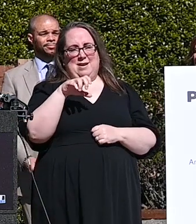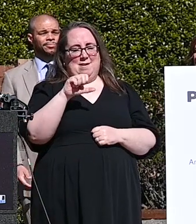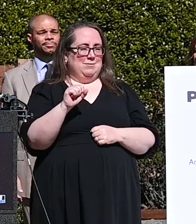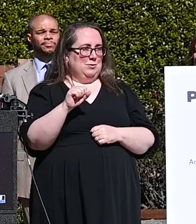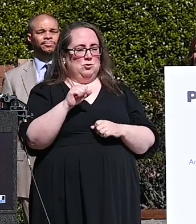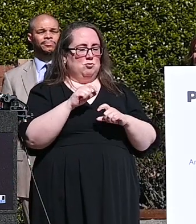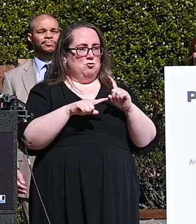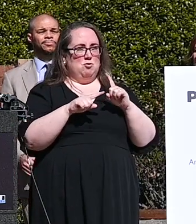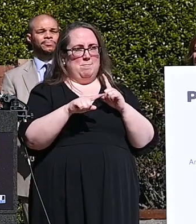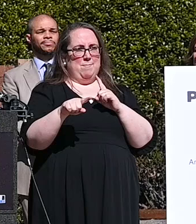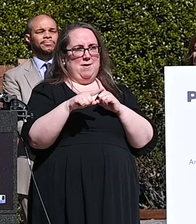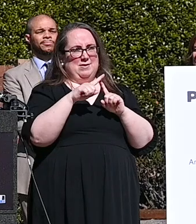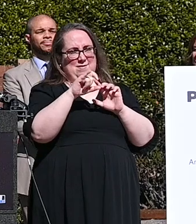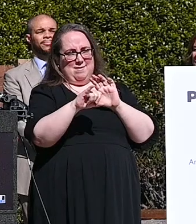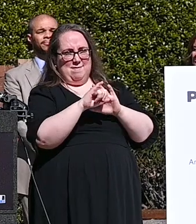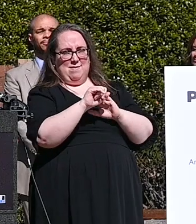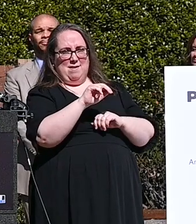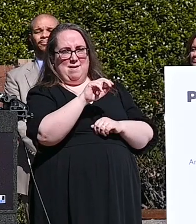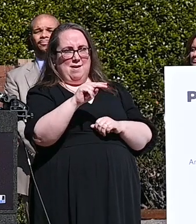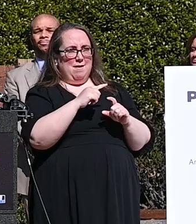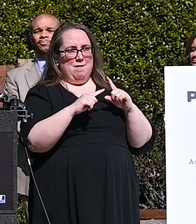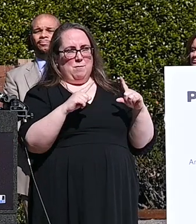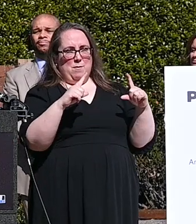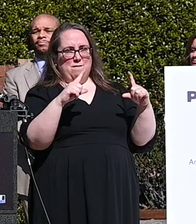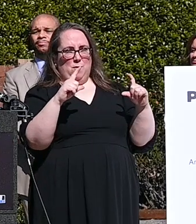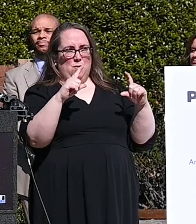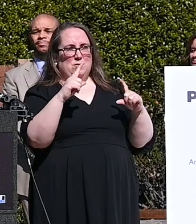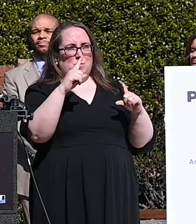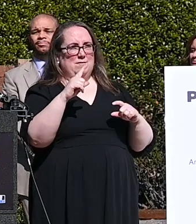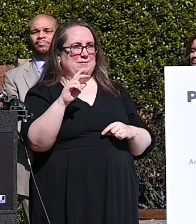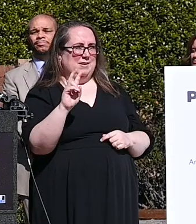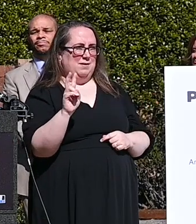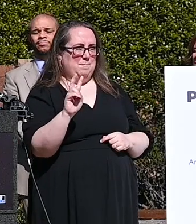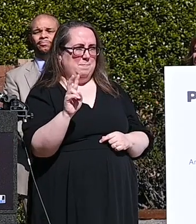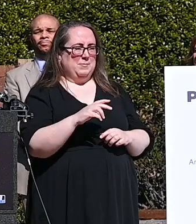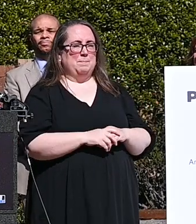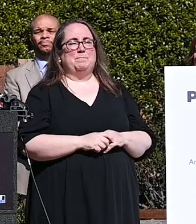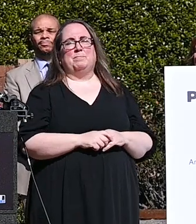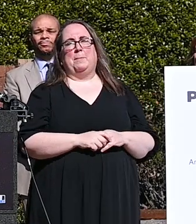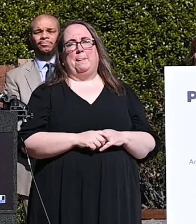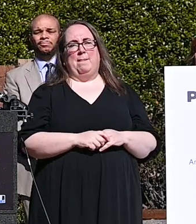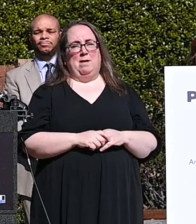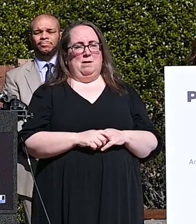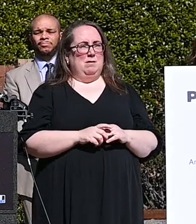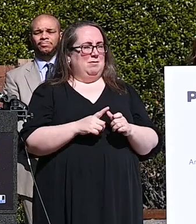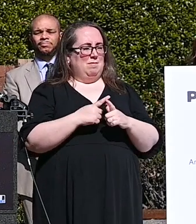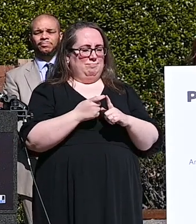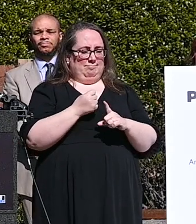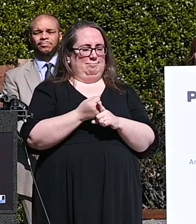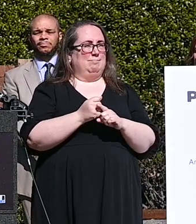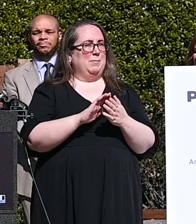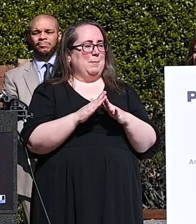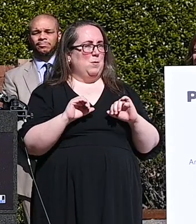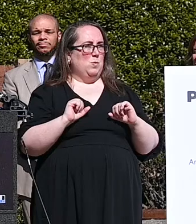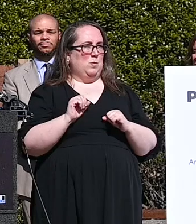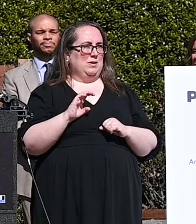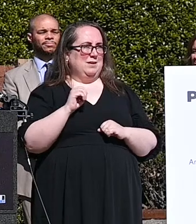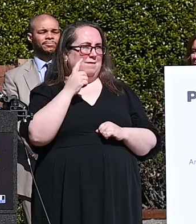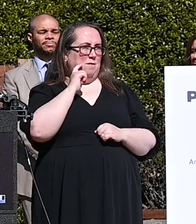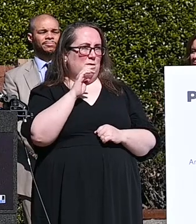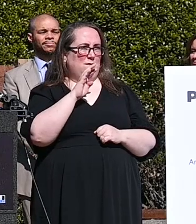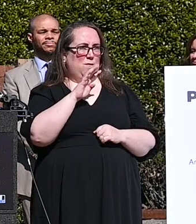unable to positively identify Ann from her photo as one of his victims, and the case went cold for nearly 44